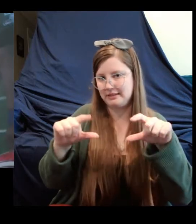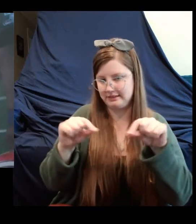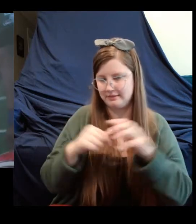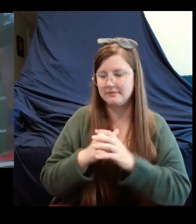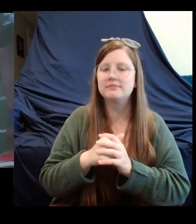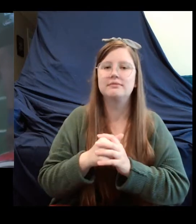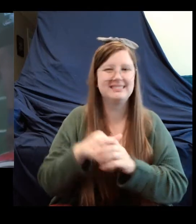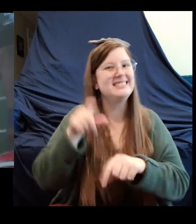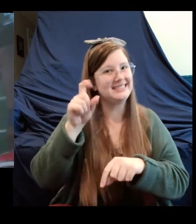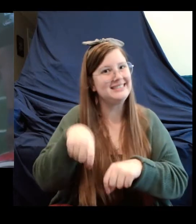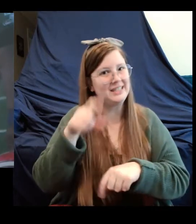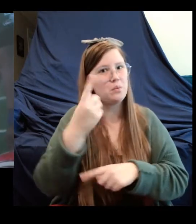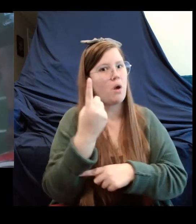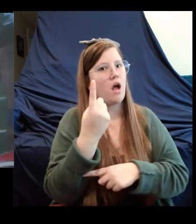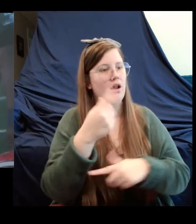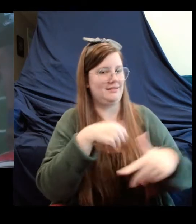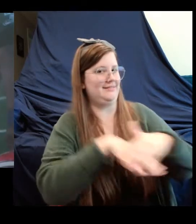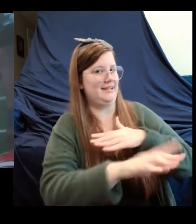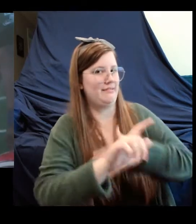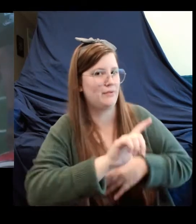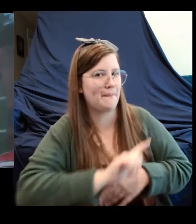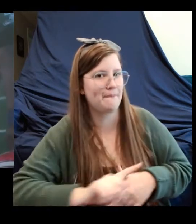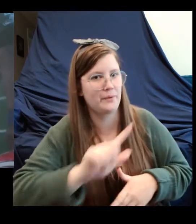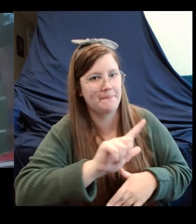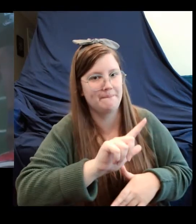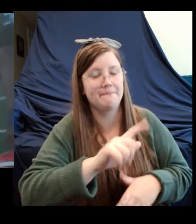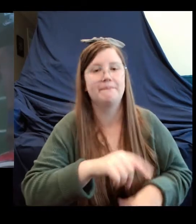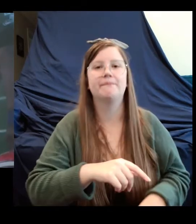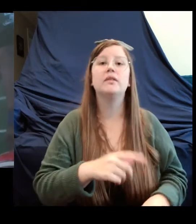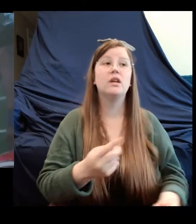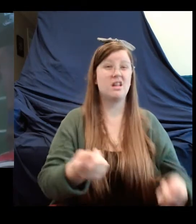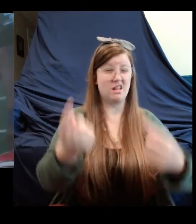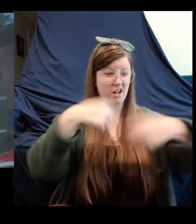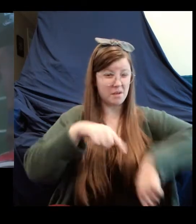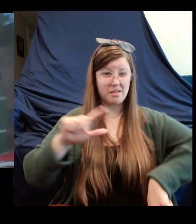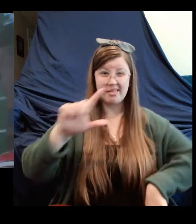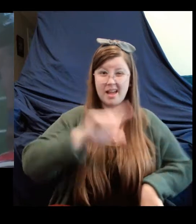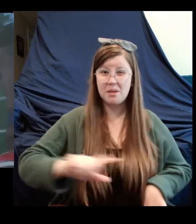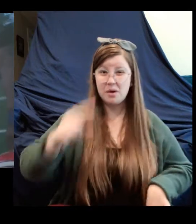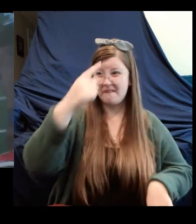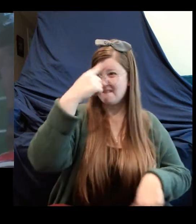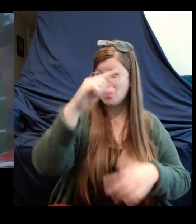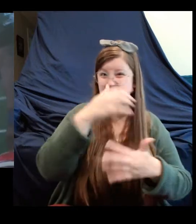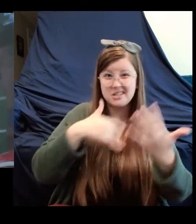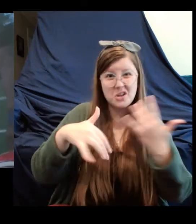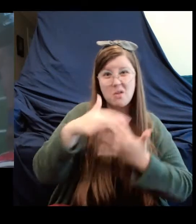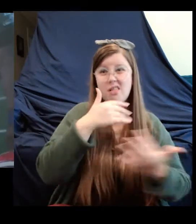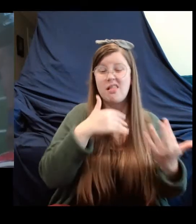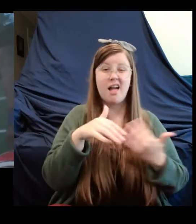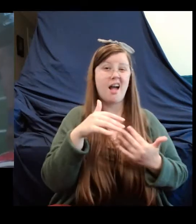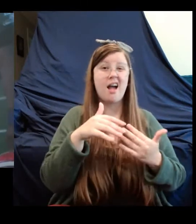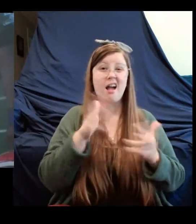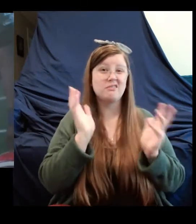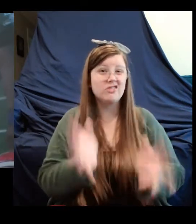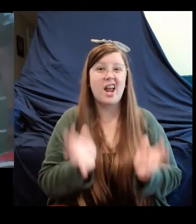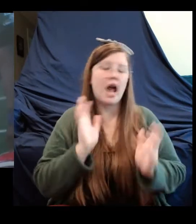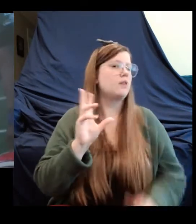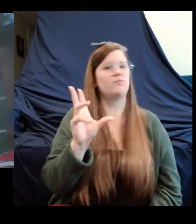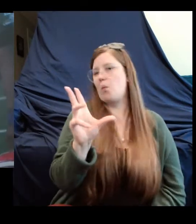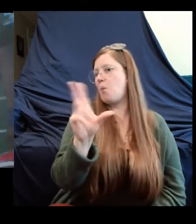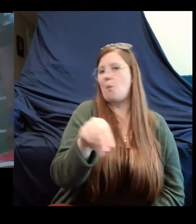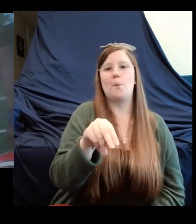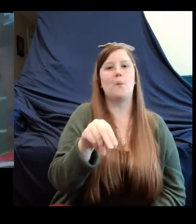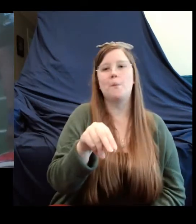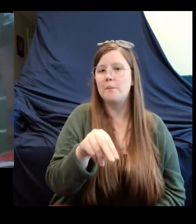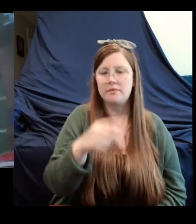you can't get in. And the only reason you should be there is for doing some work, either silent reading or studying or doing some